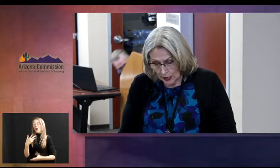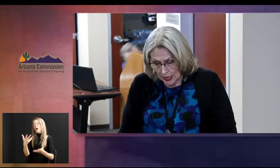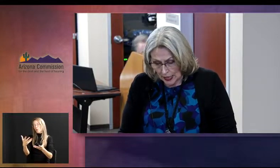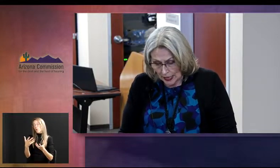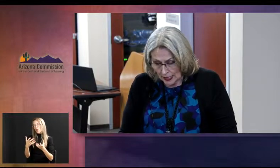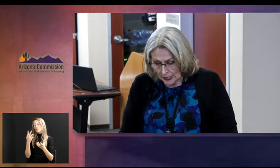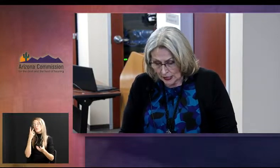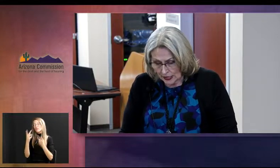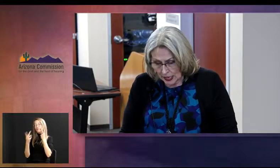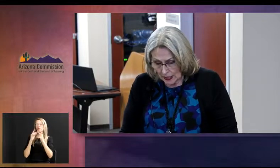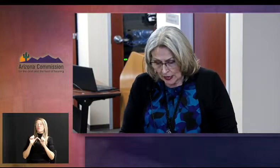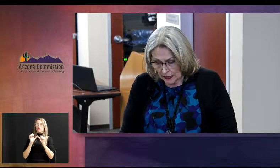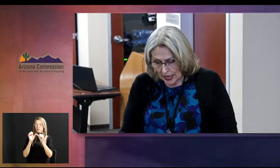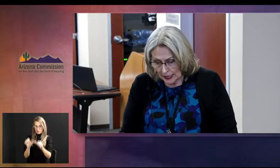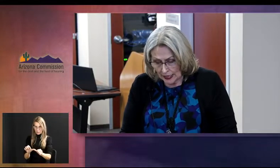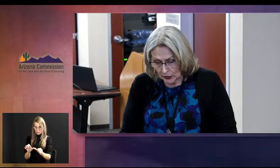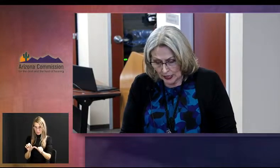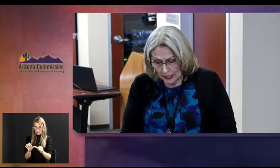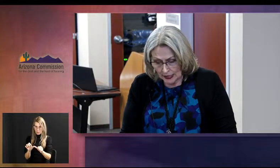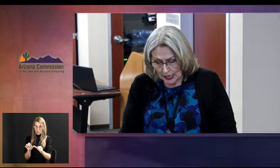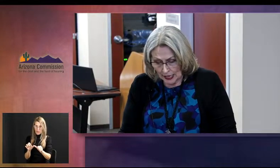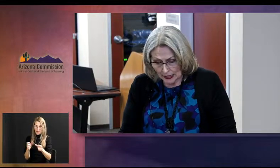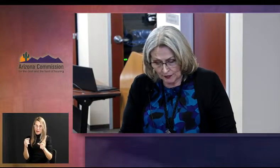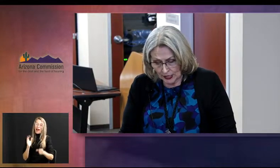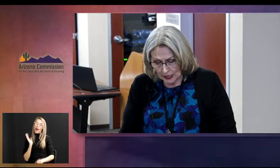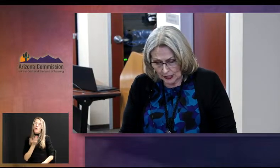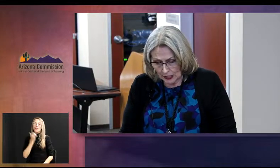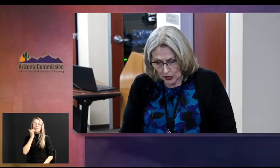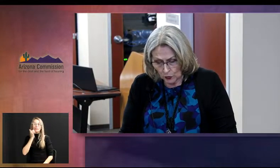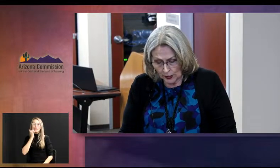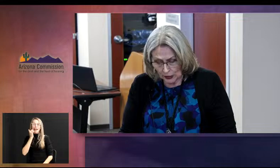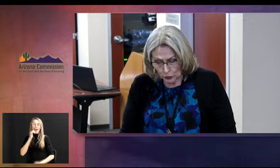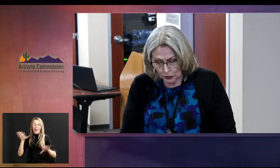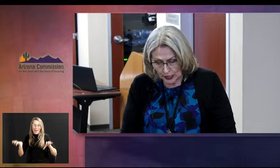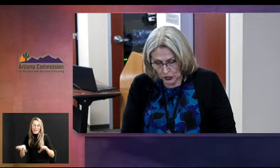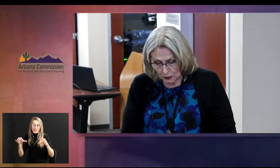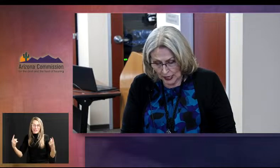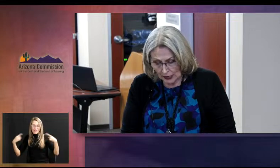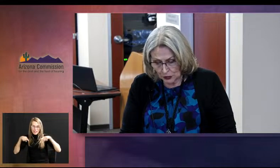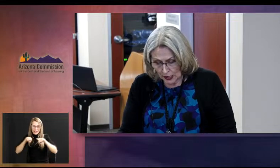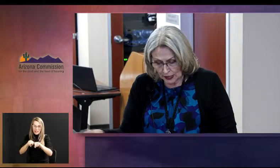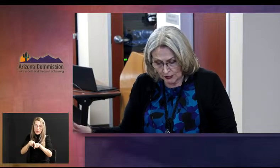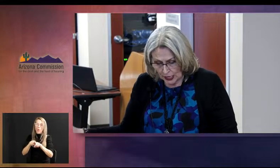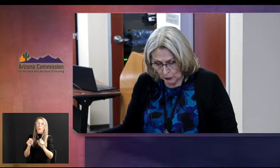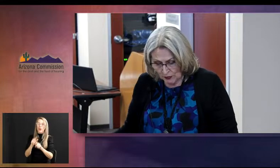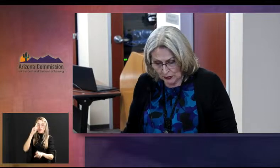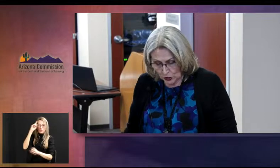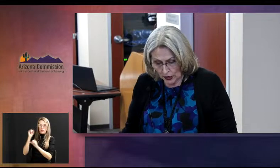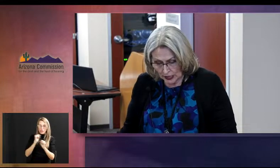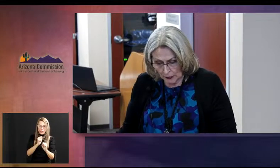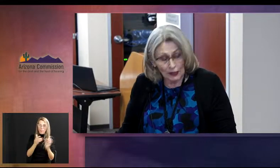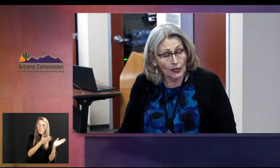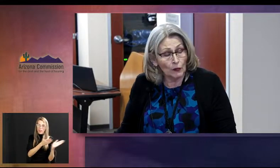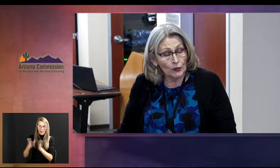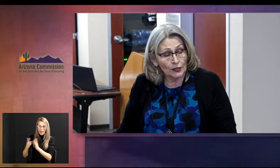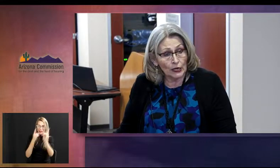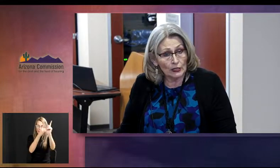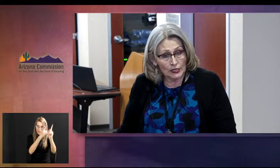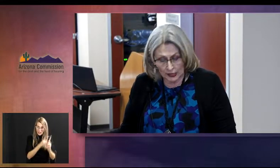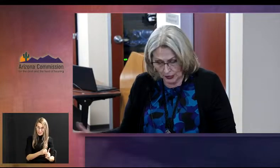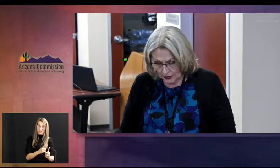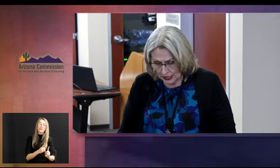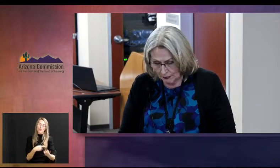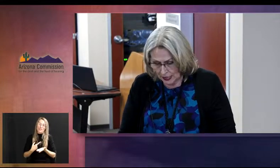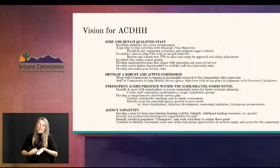continued is aligning our day-to-day activities with our strategic plan objectives, and we've been talking about that within